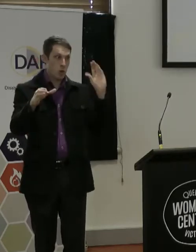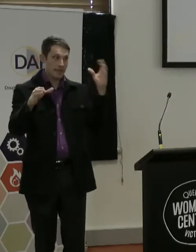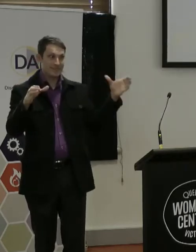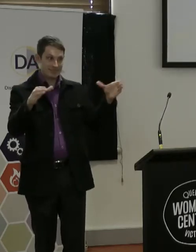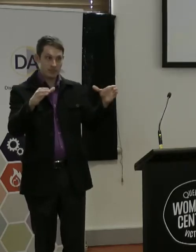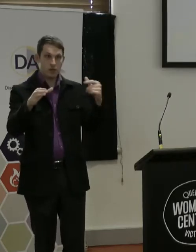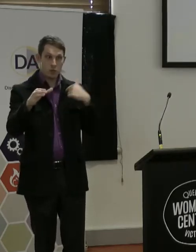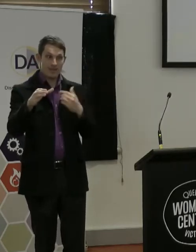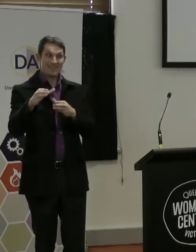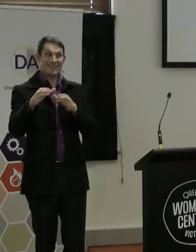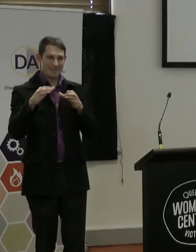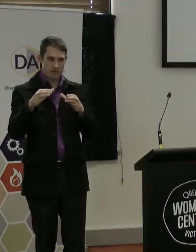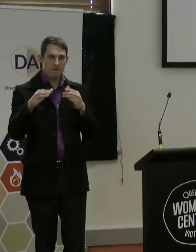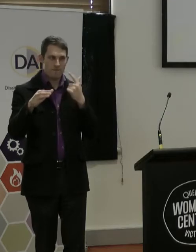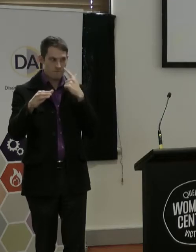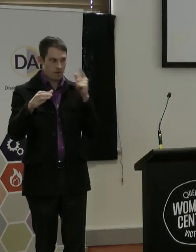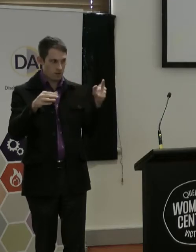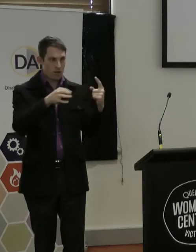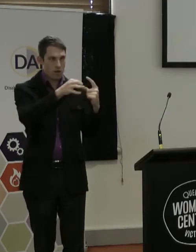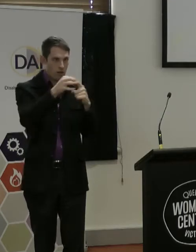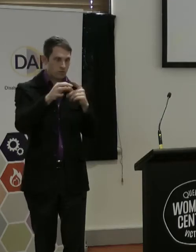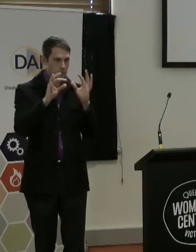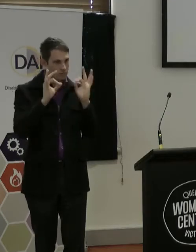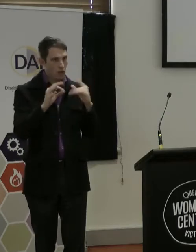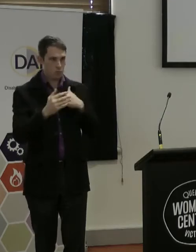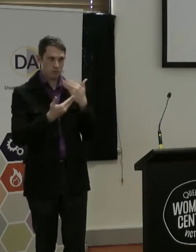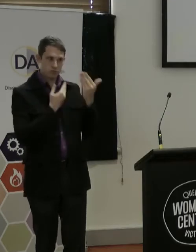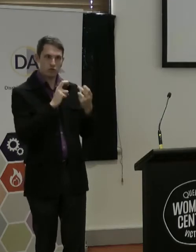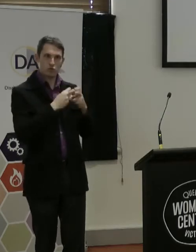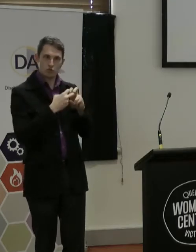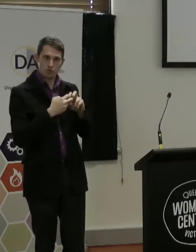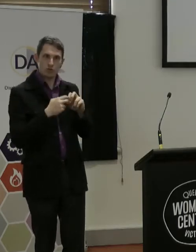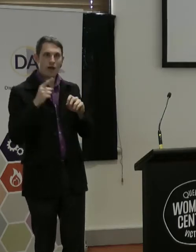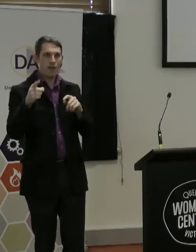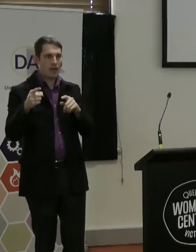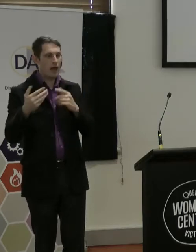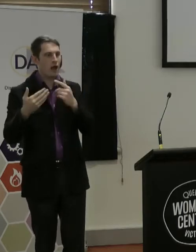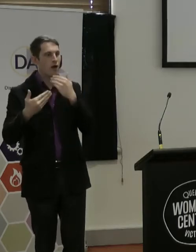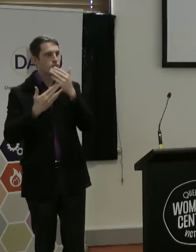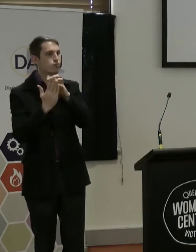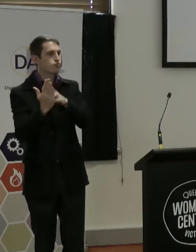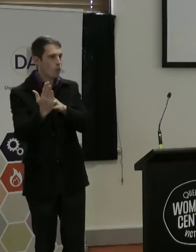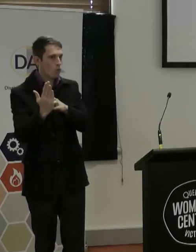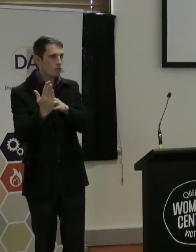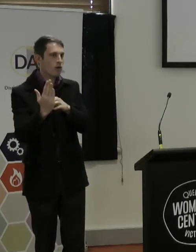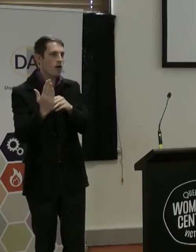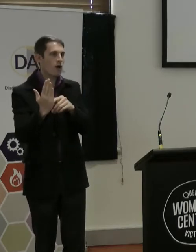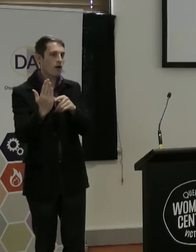listening to absolutely every single word we've said, and they were pressing the Australian government on the issues raised throughout the Shadow Report.